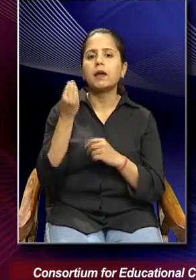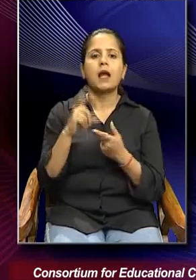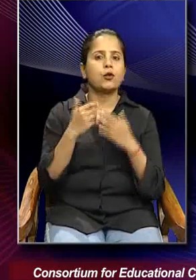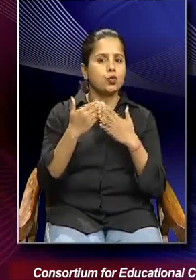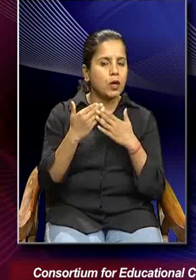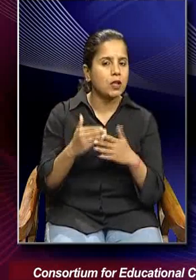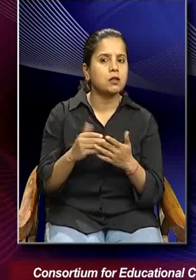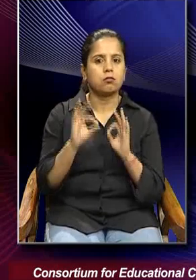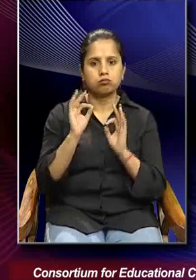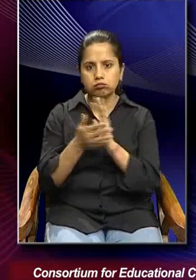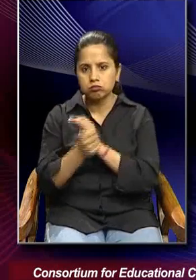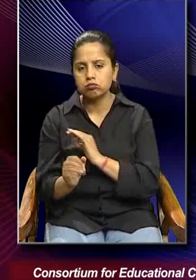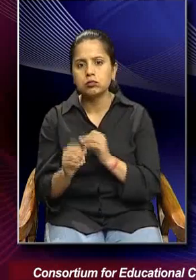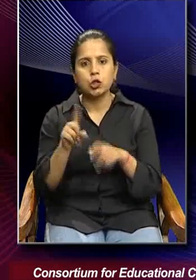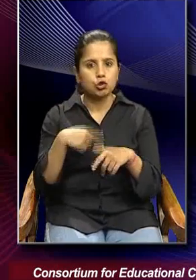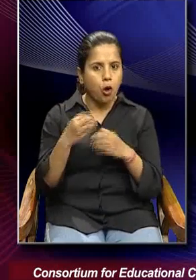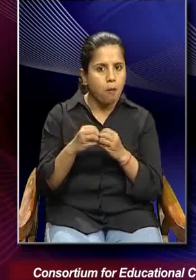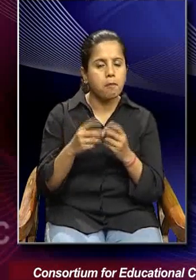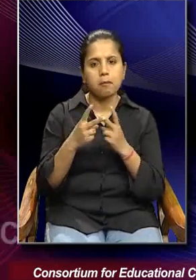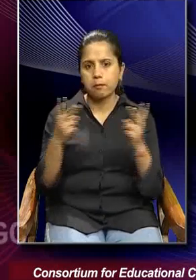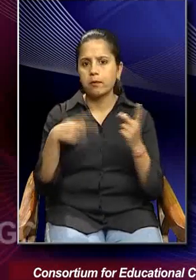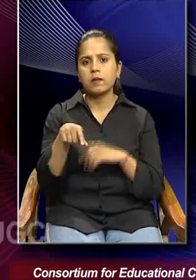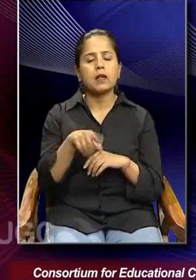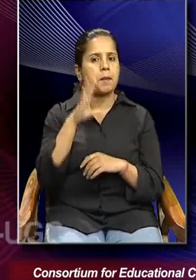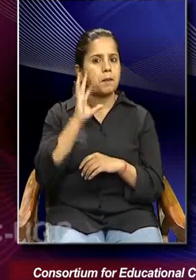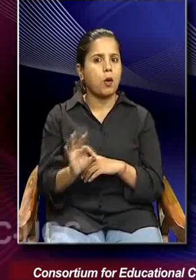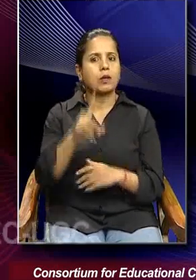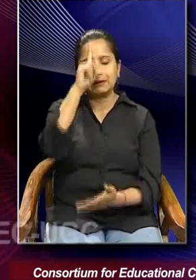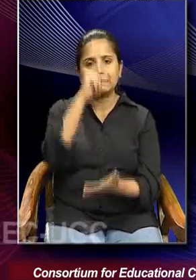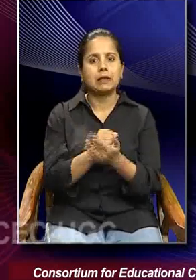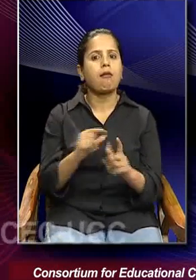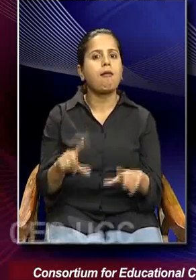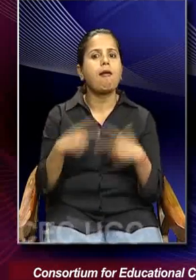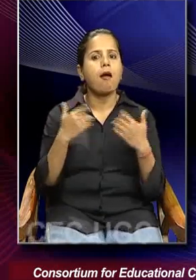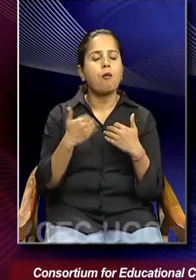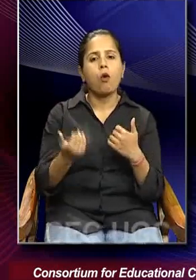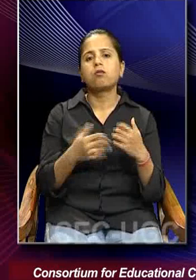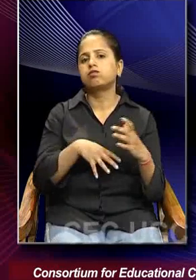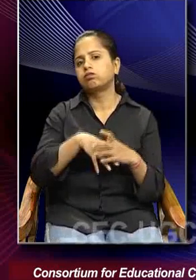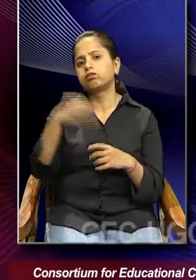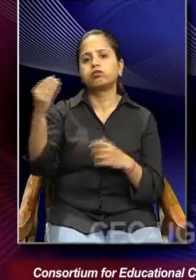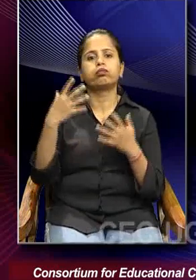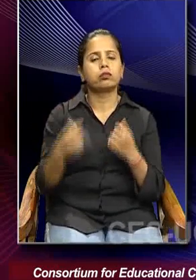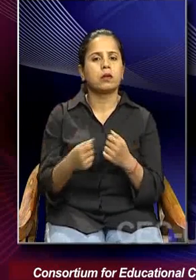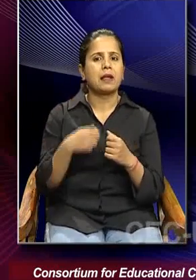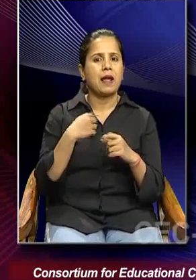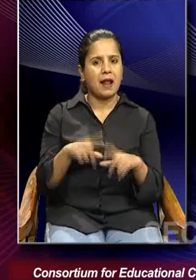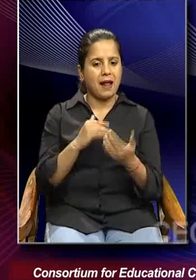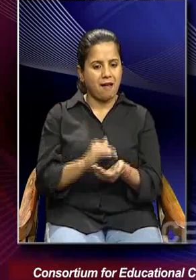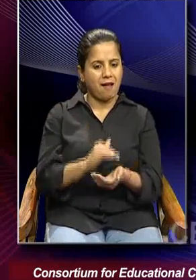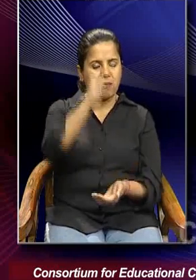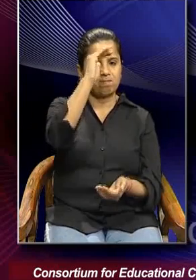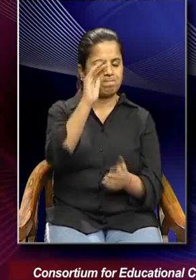skill set and livelihood opportunities, making an important decision in their life to move out from native places, which